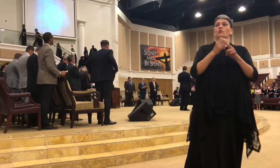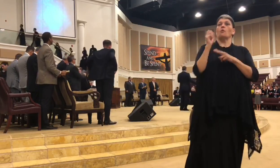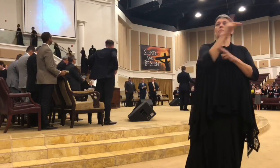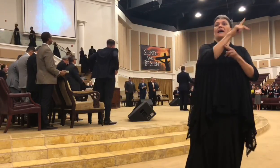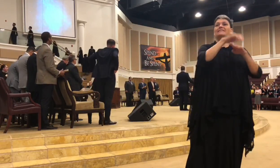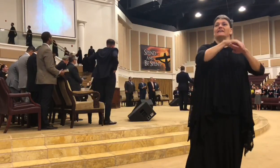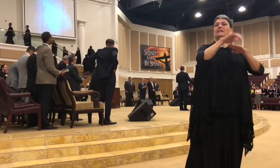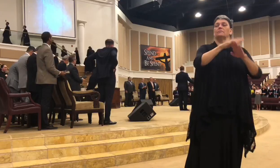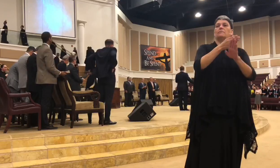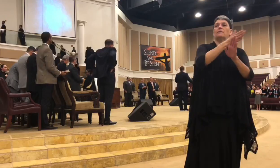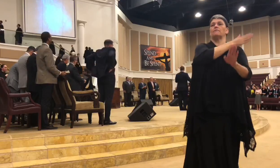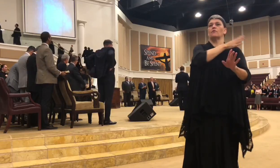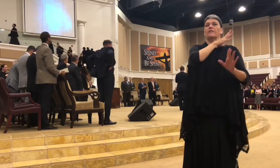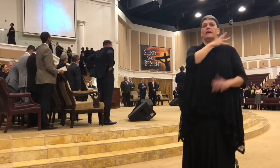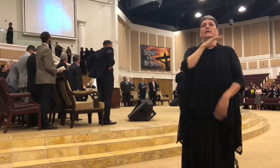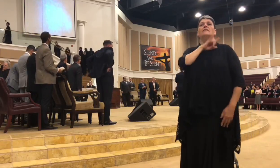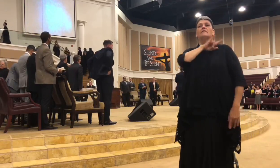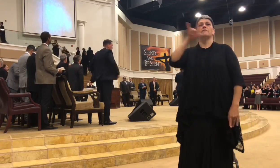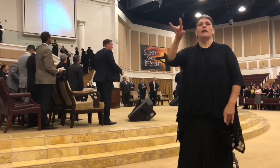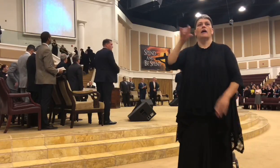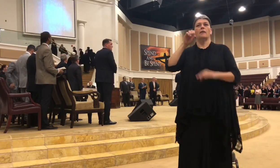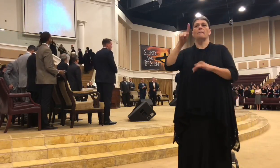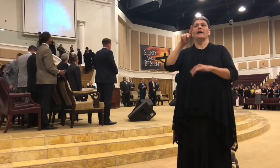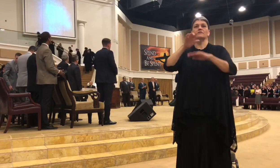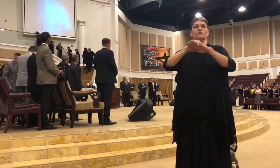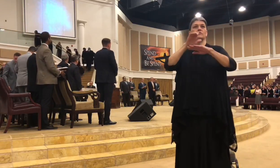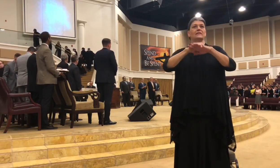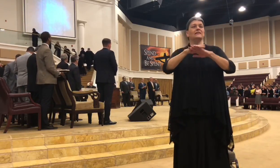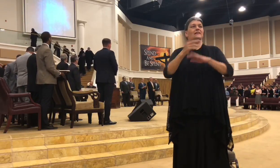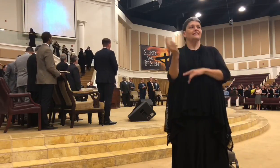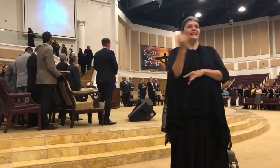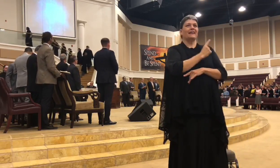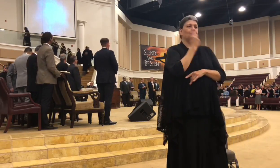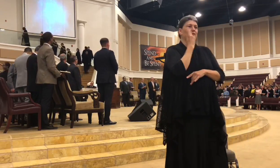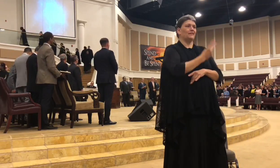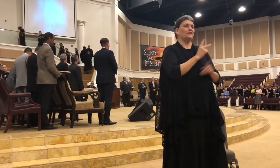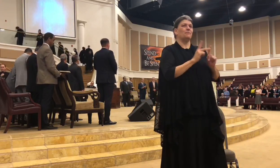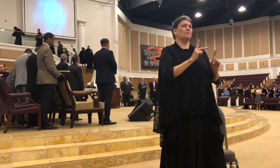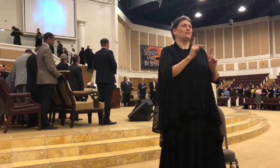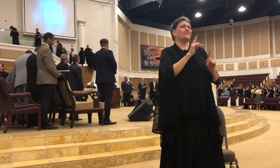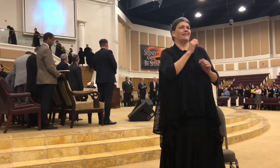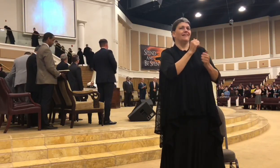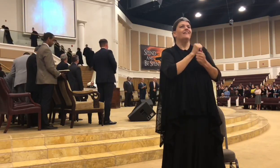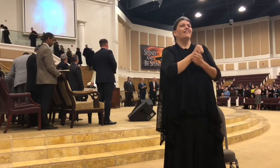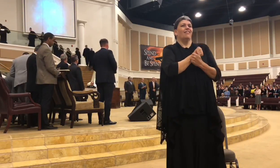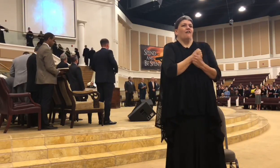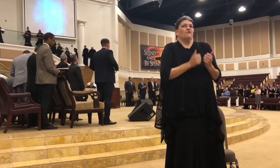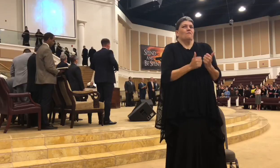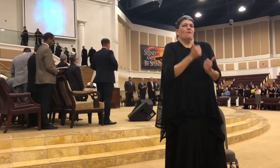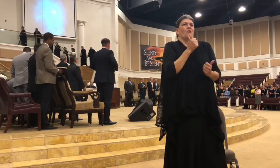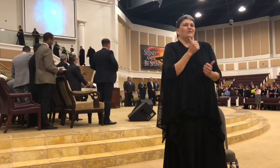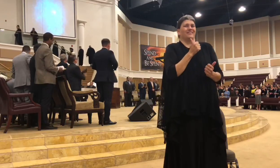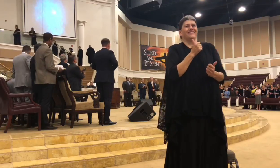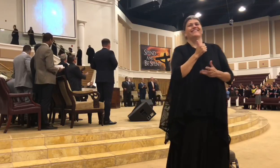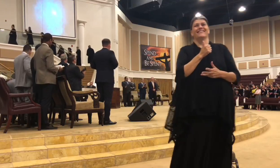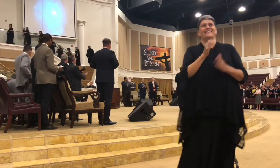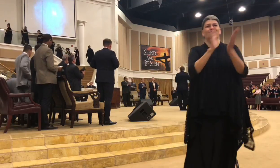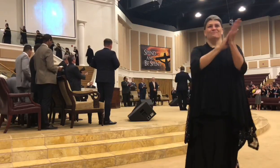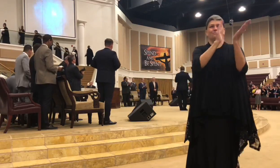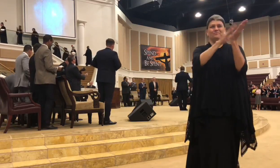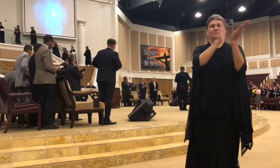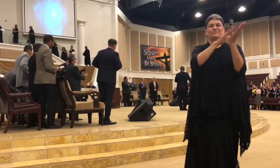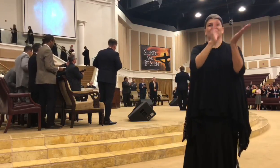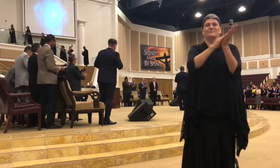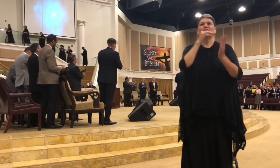England. But before they went, they came to see the folks that love them the most. And we're glad they're here. Give them a big hand.